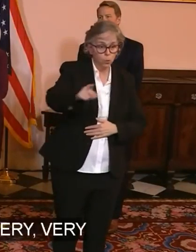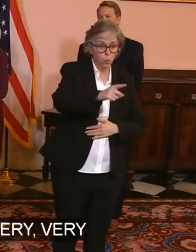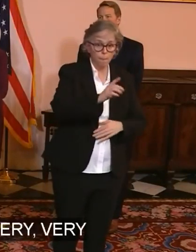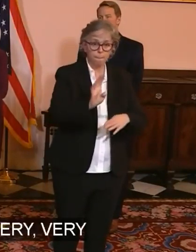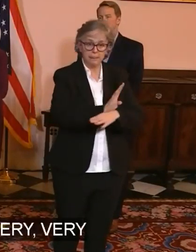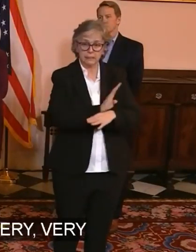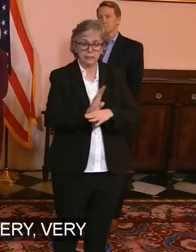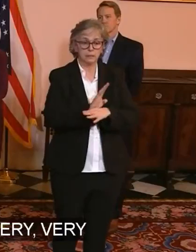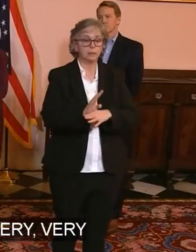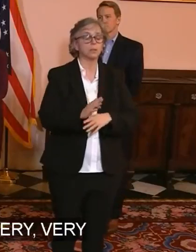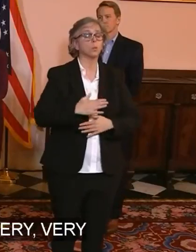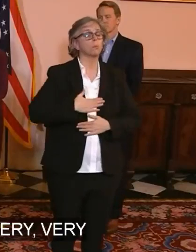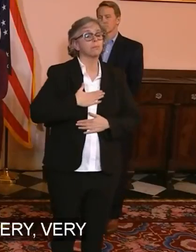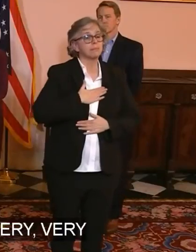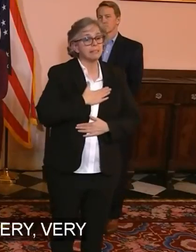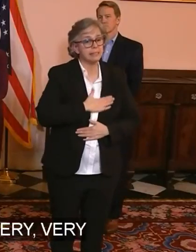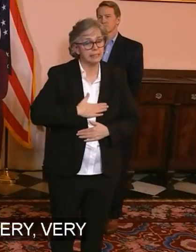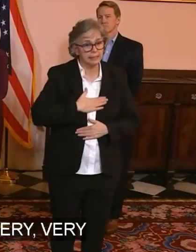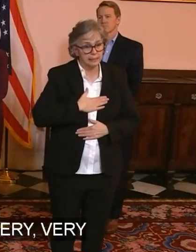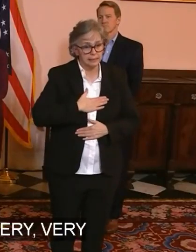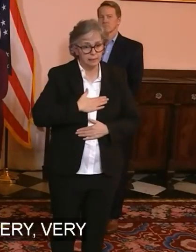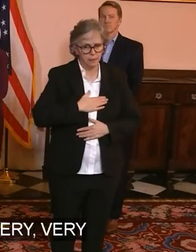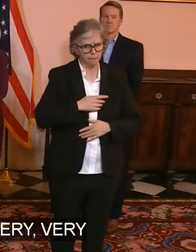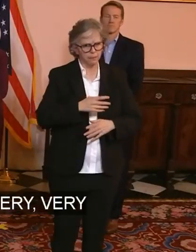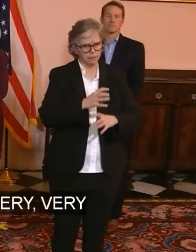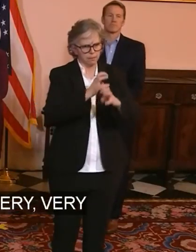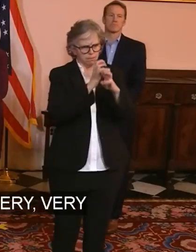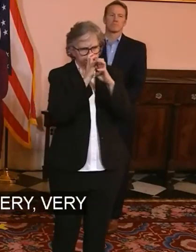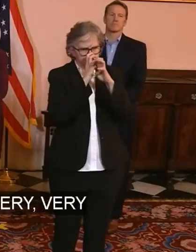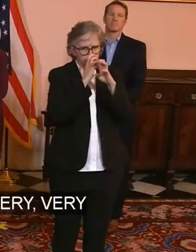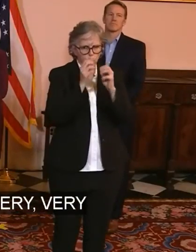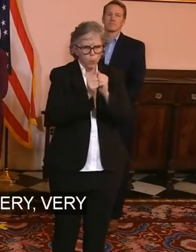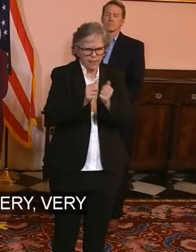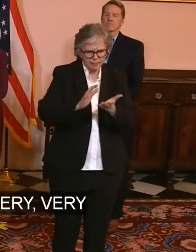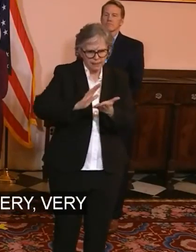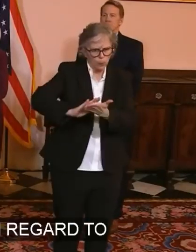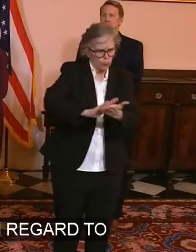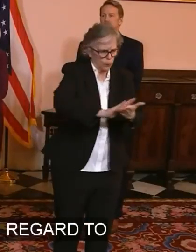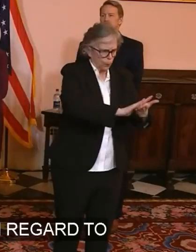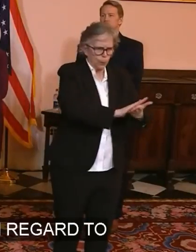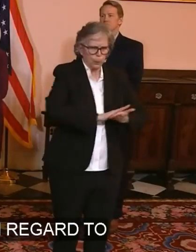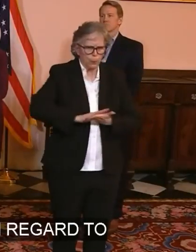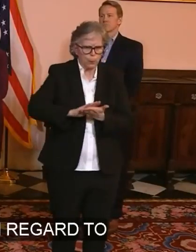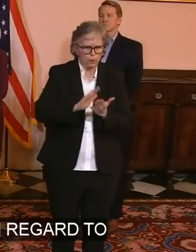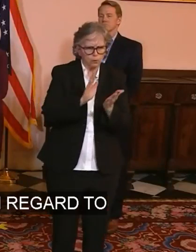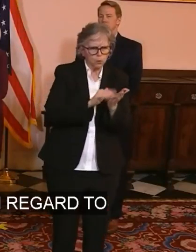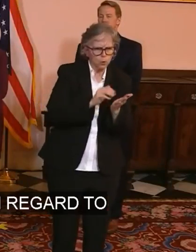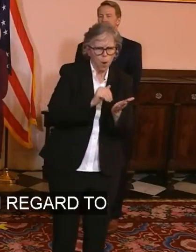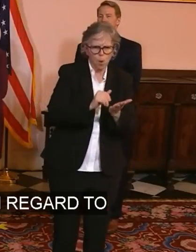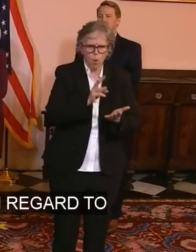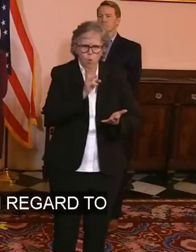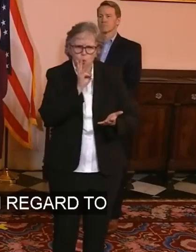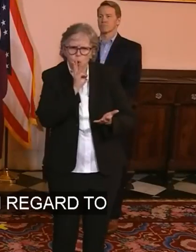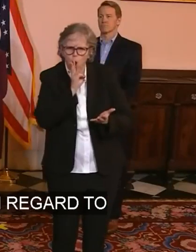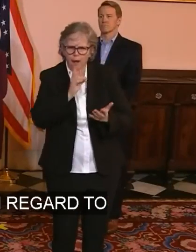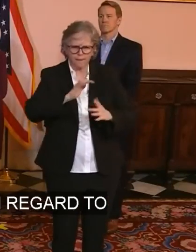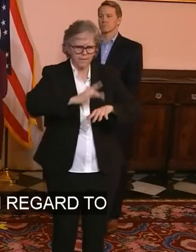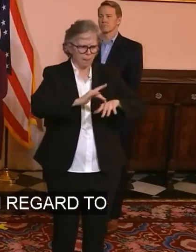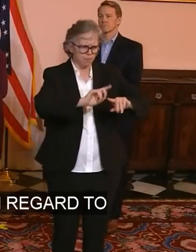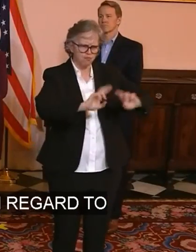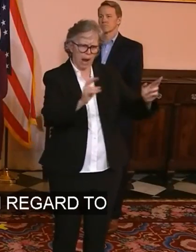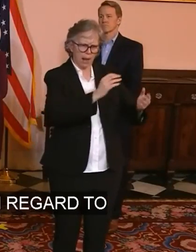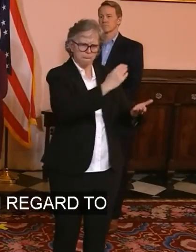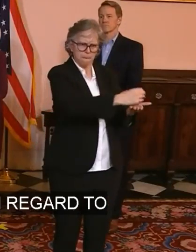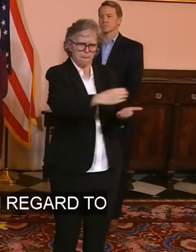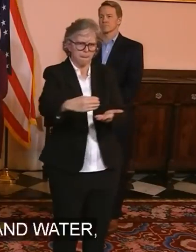surfaces, in regard to having the availability of soap and water, the availability of hand